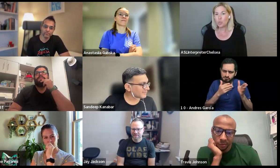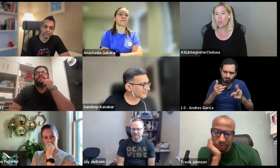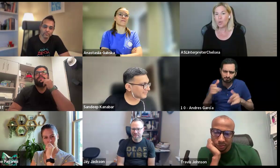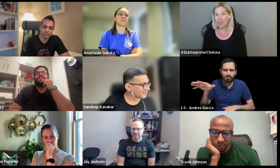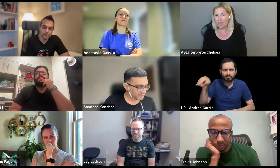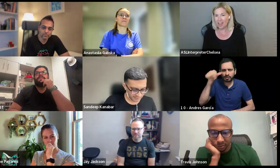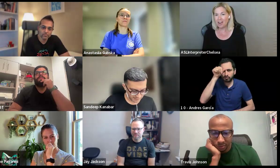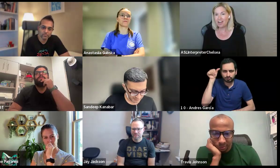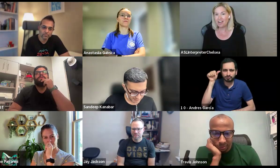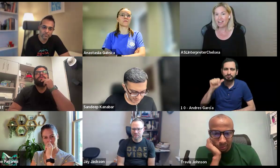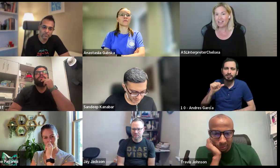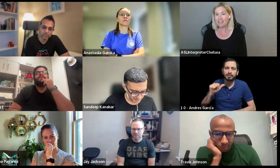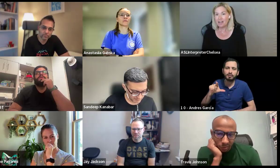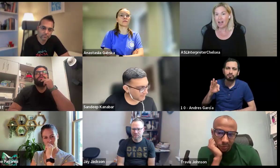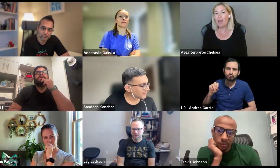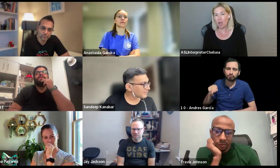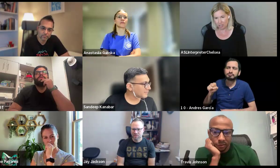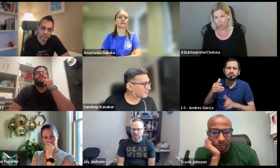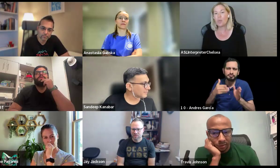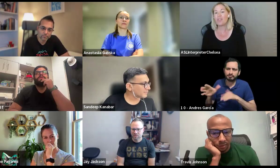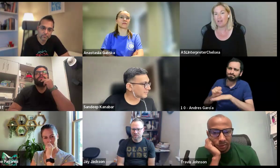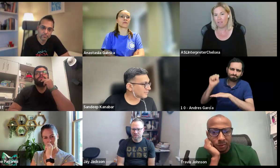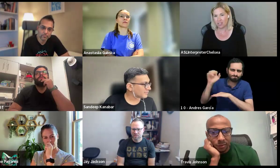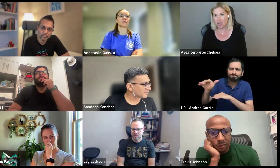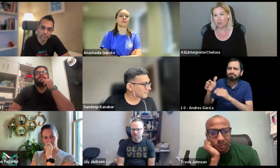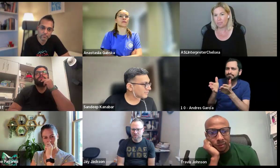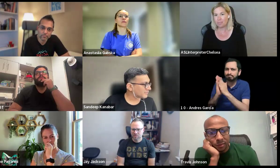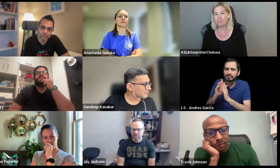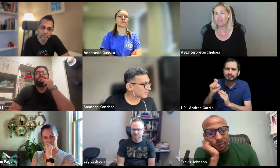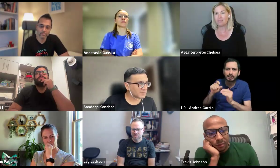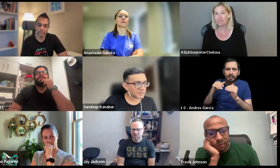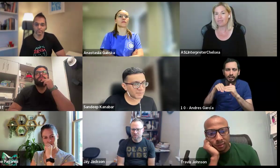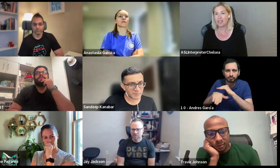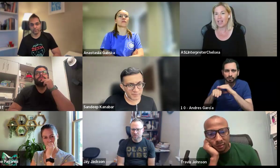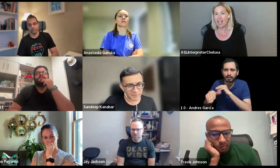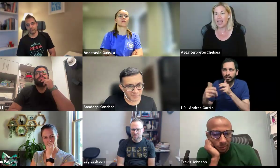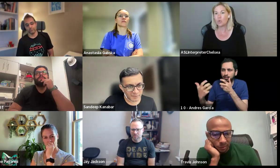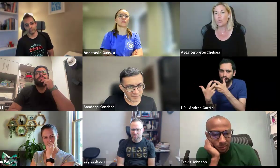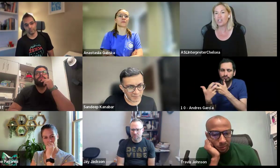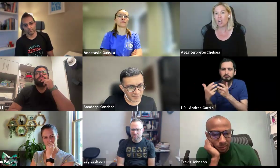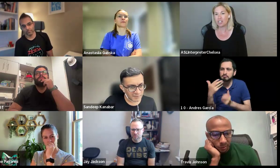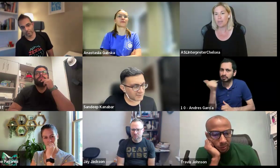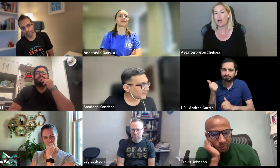And when we went there, I also went with Alfonso. And we talked